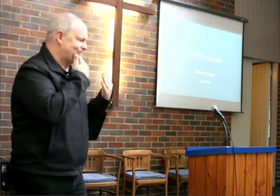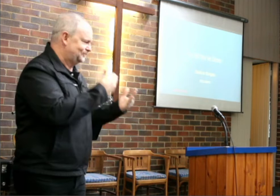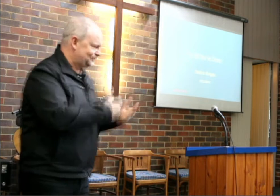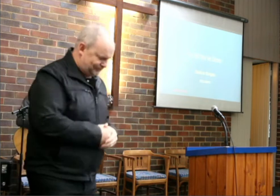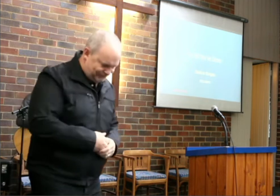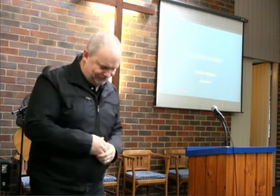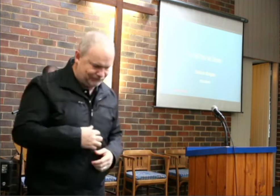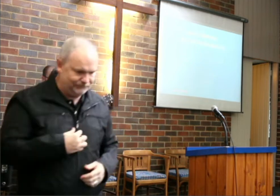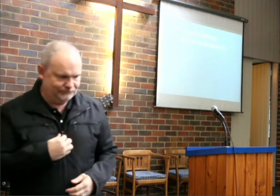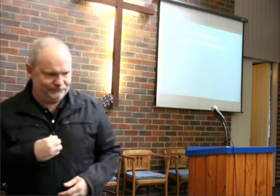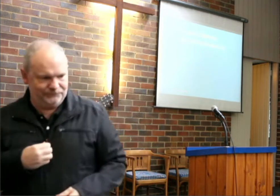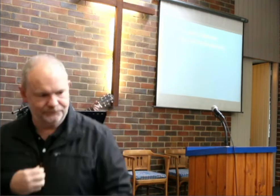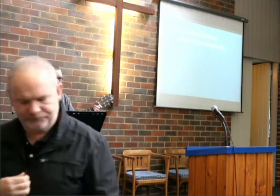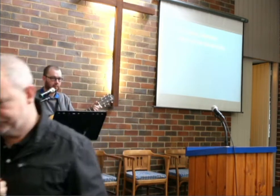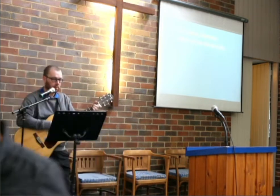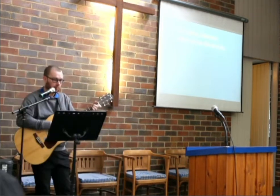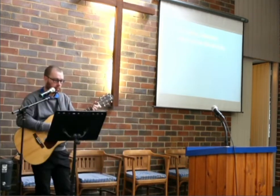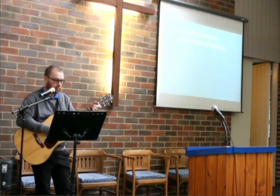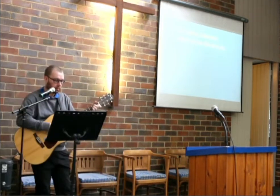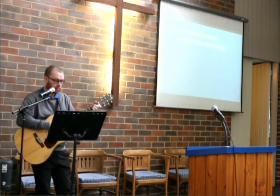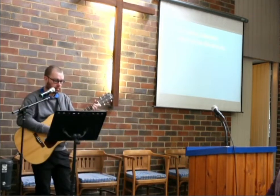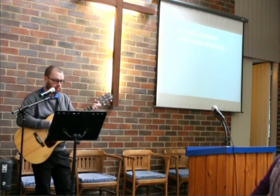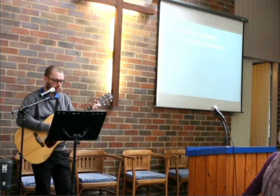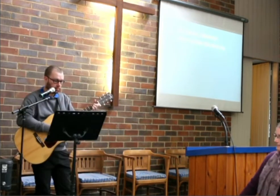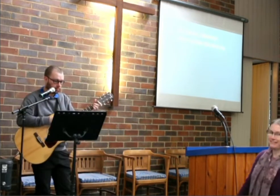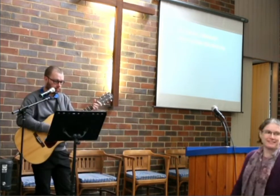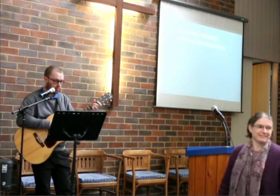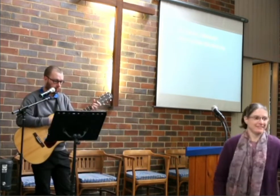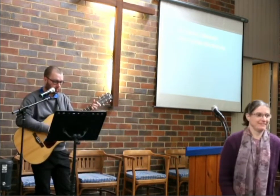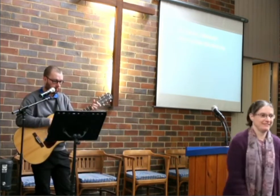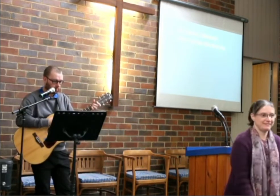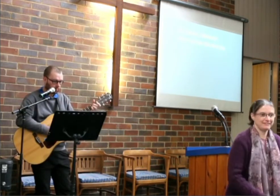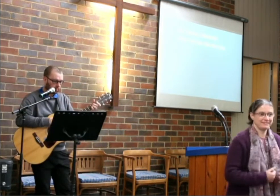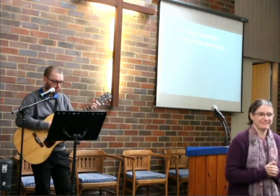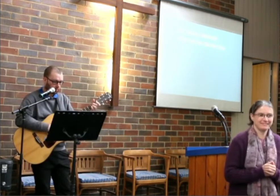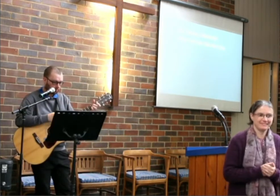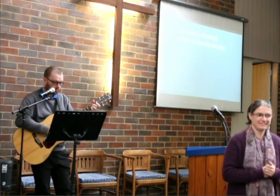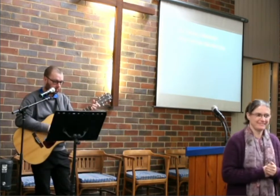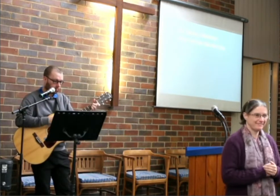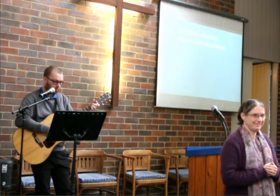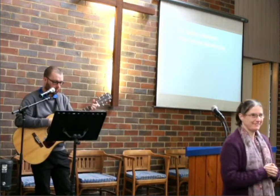Mm-hmm.